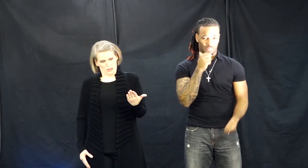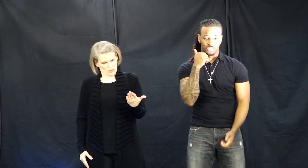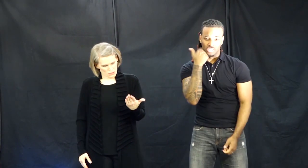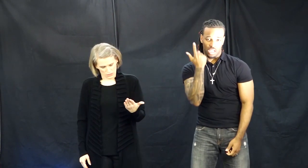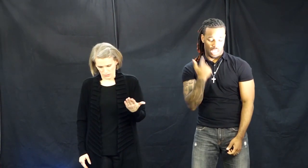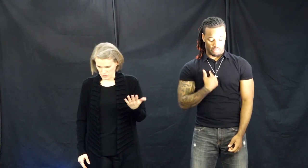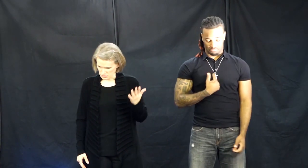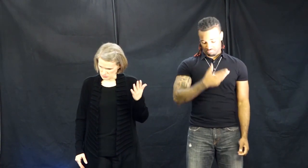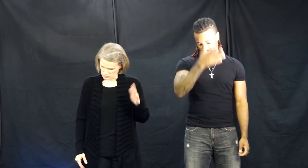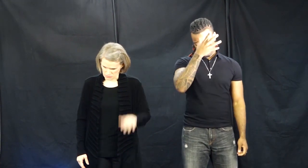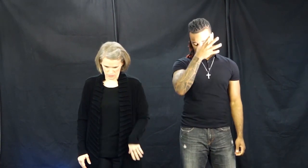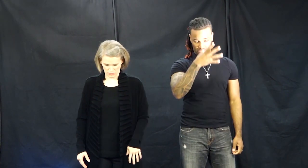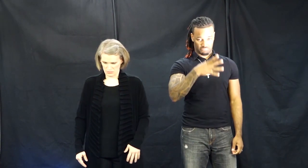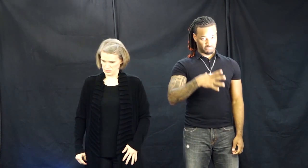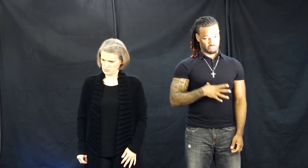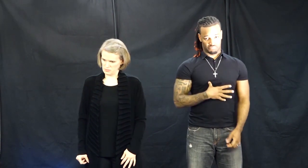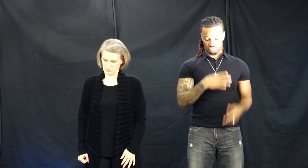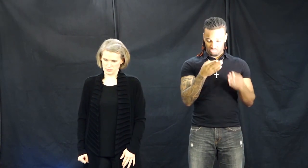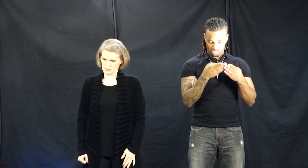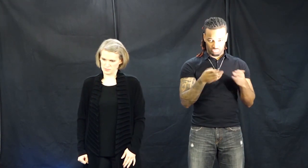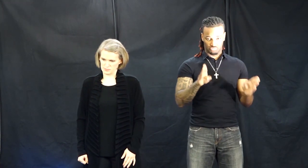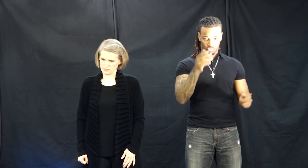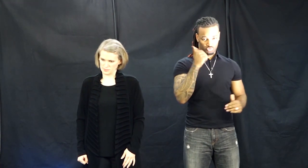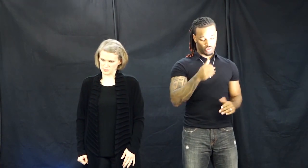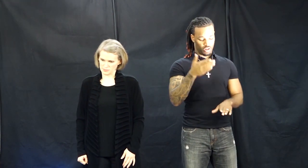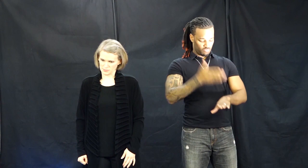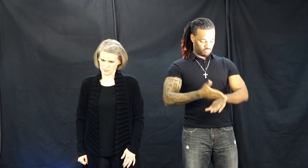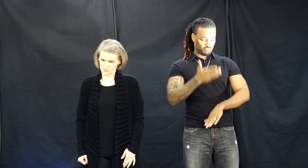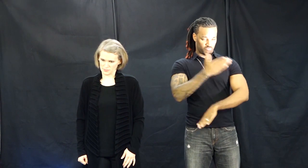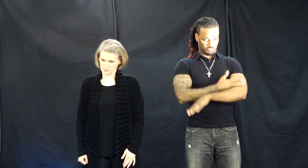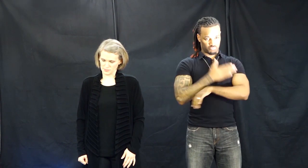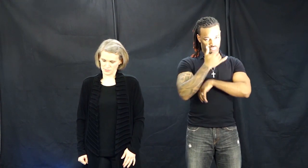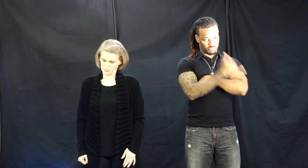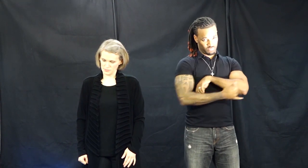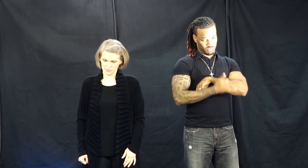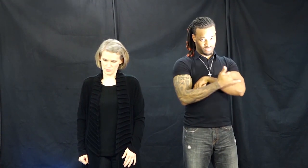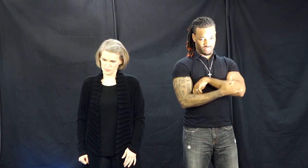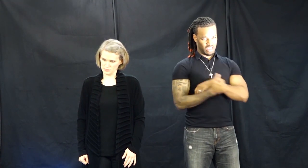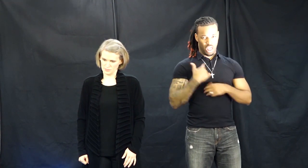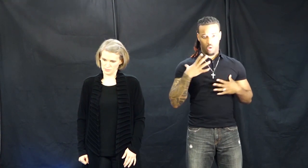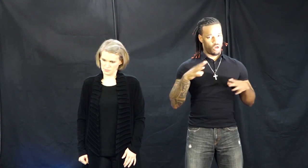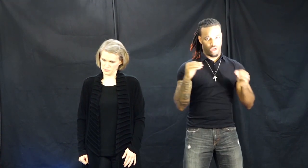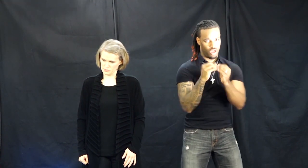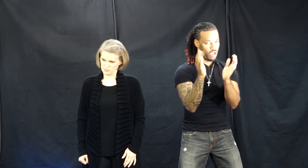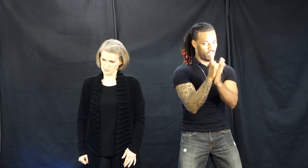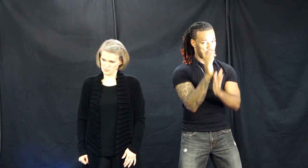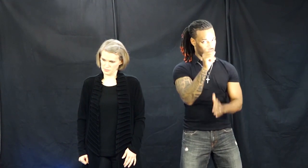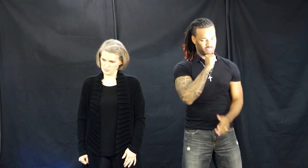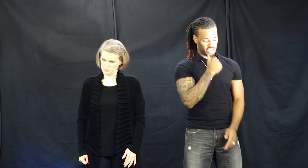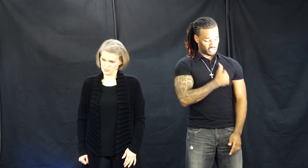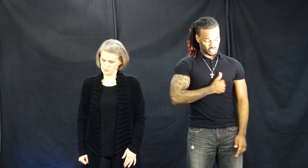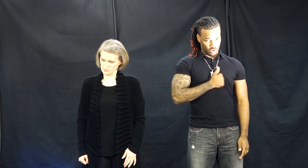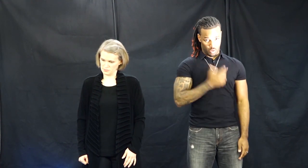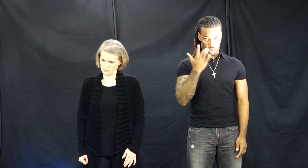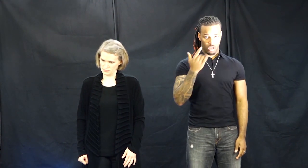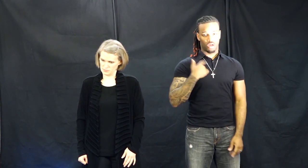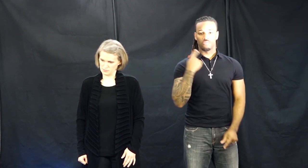been shy. I am just a guy in the public eye, trying to do my best for our republic. I don't want to fight, but I won't apologize for doing what's